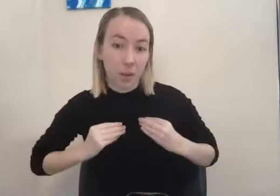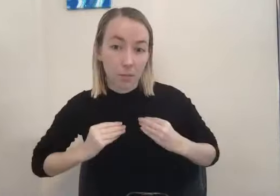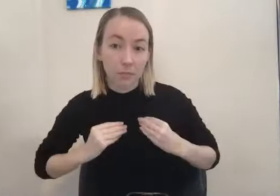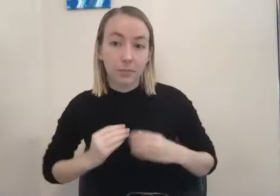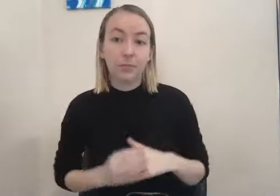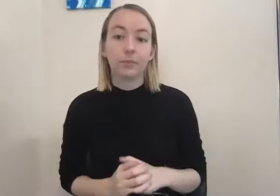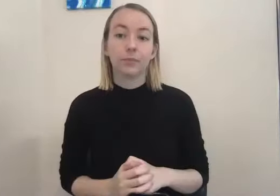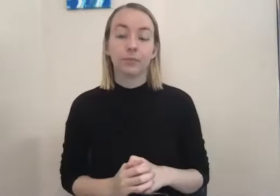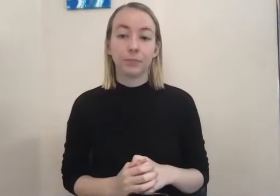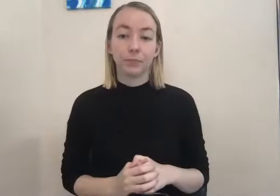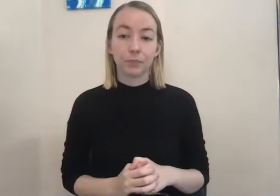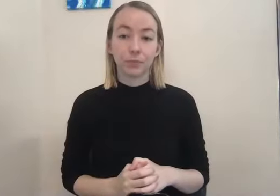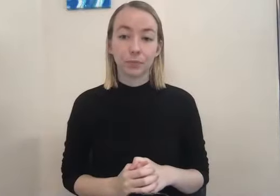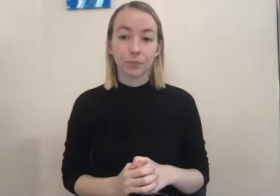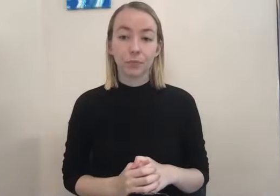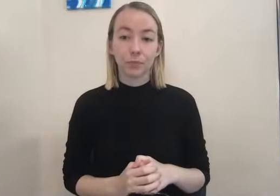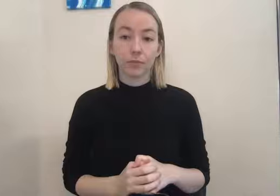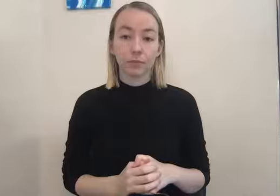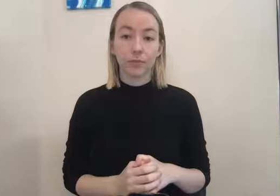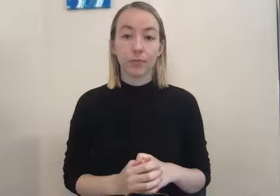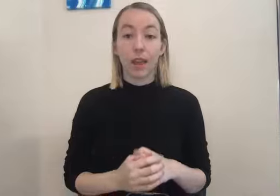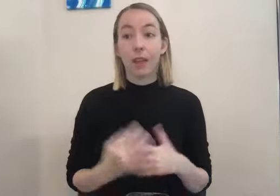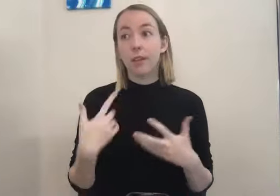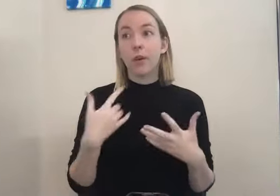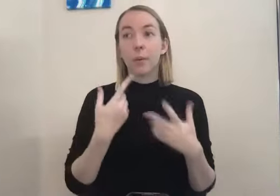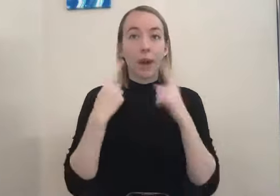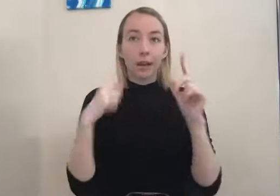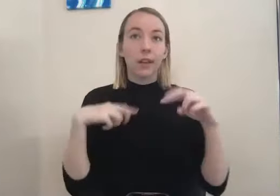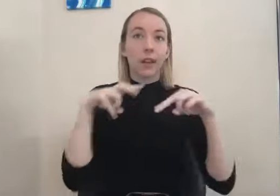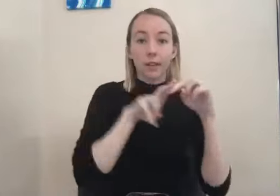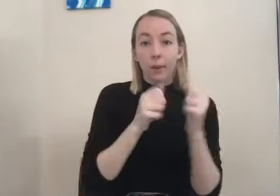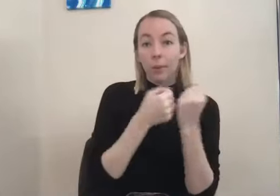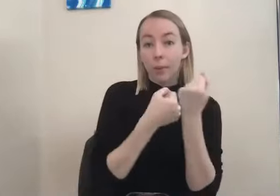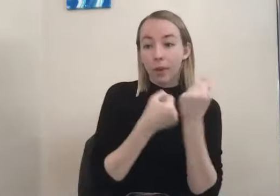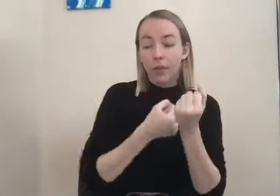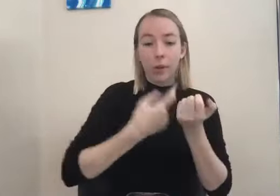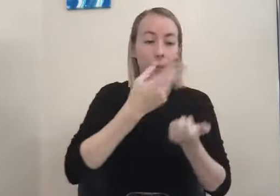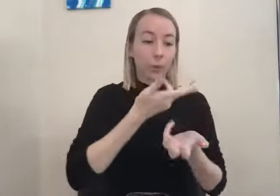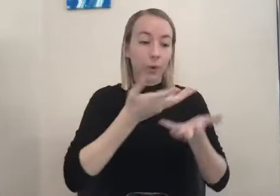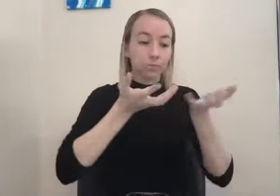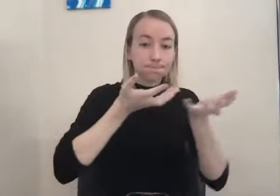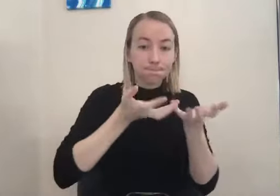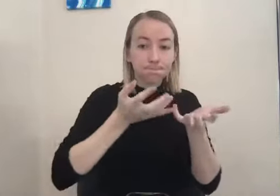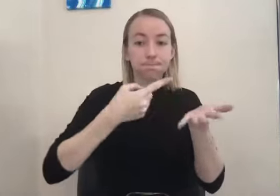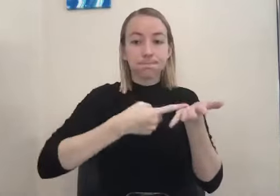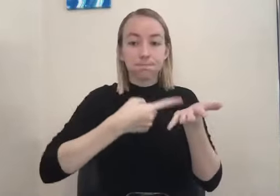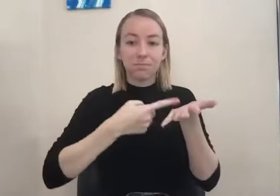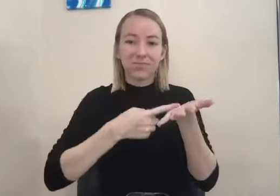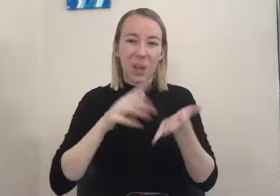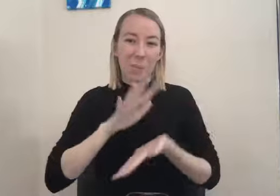and I think I love what she says, and I could hear how she spoke, that she worked a programme. And I get the courage, you know, and I